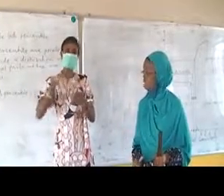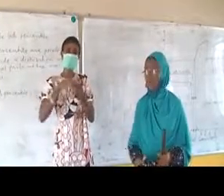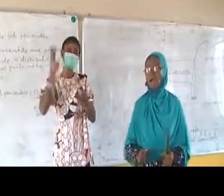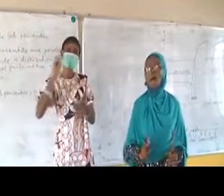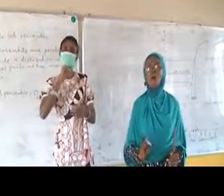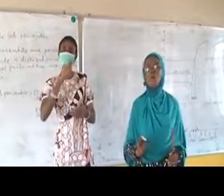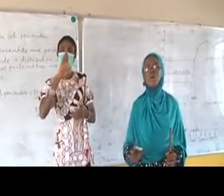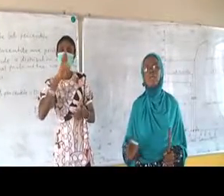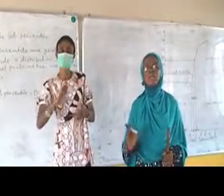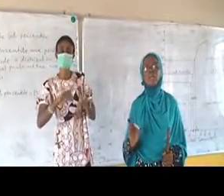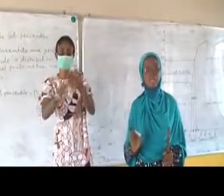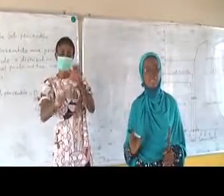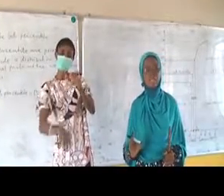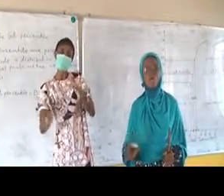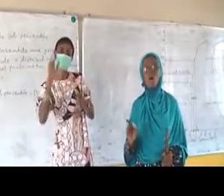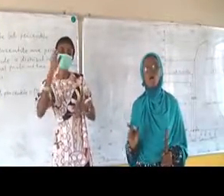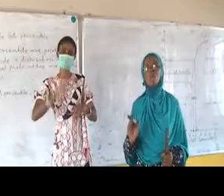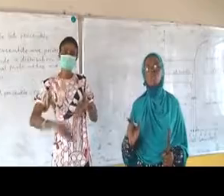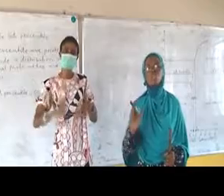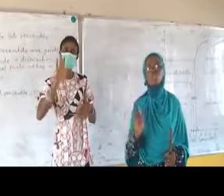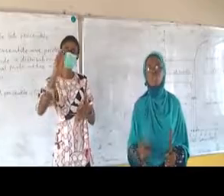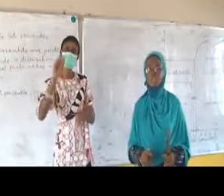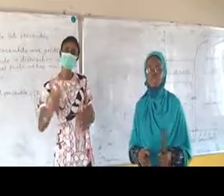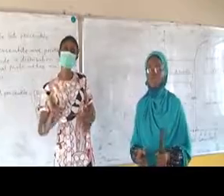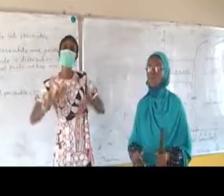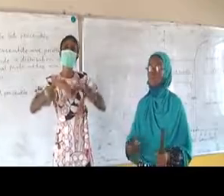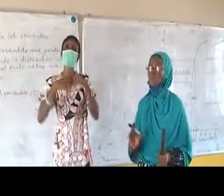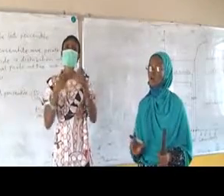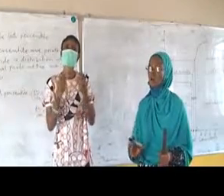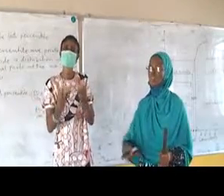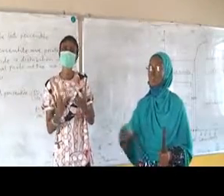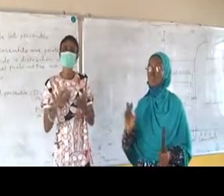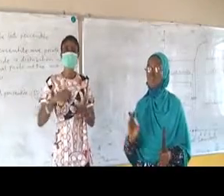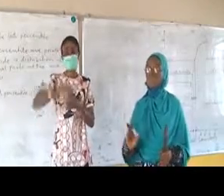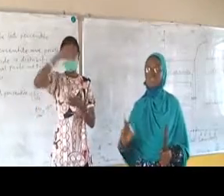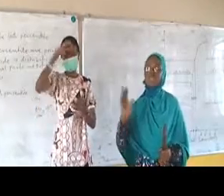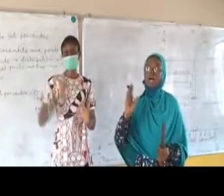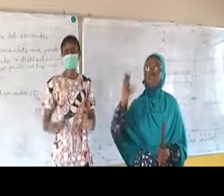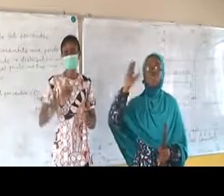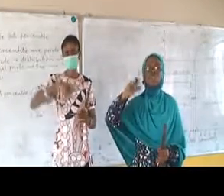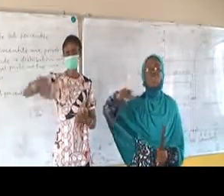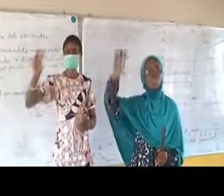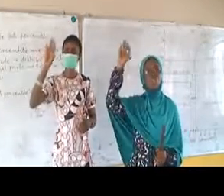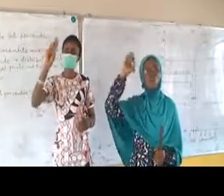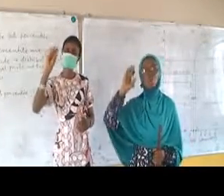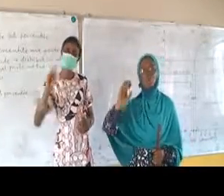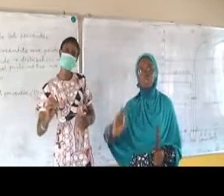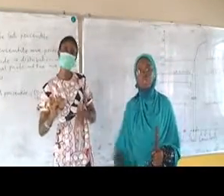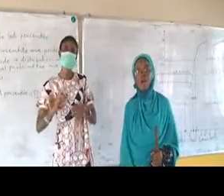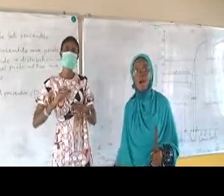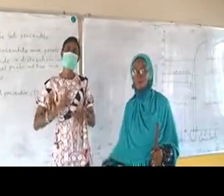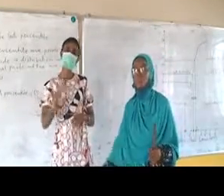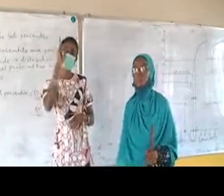70. How many candidates or how many students scored marks as from 70